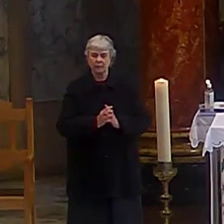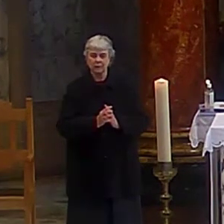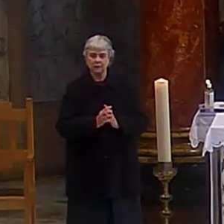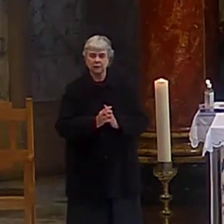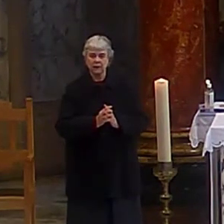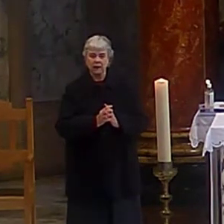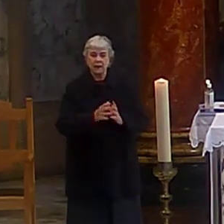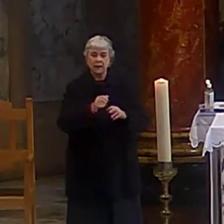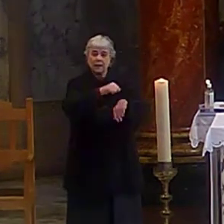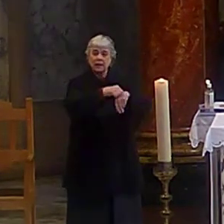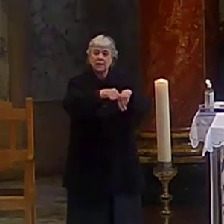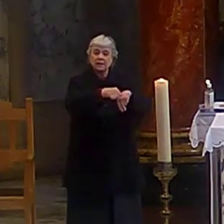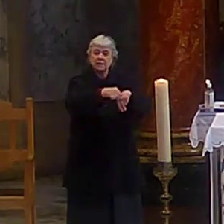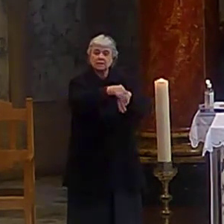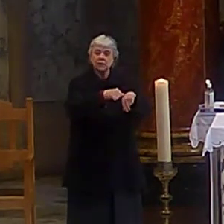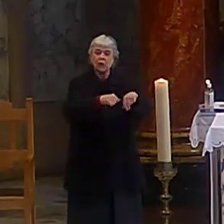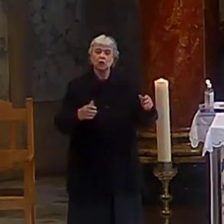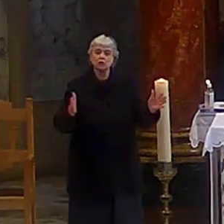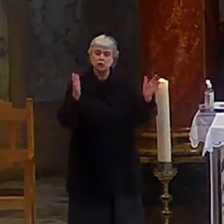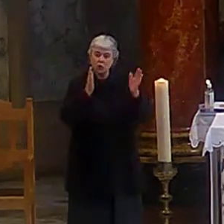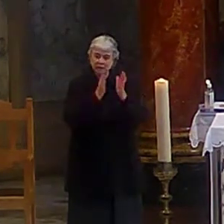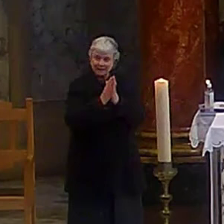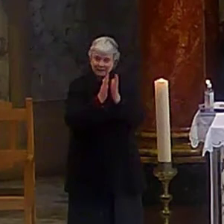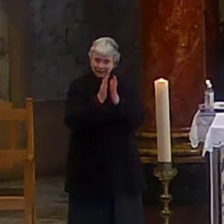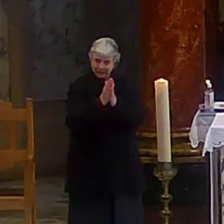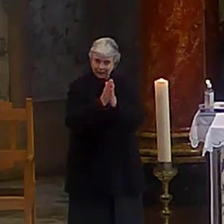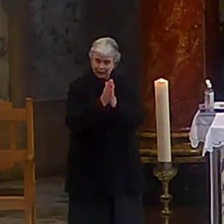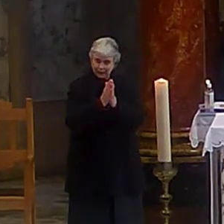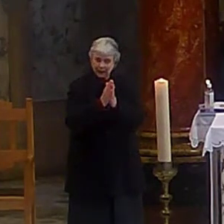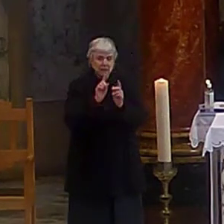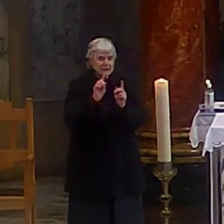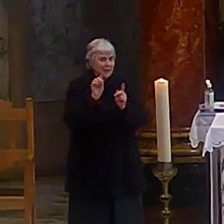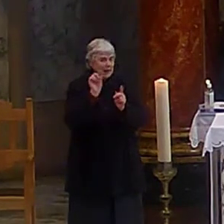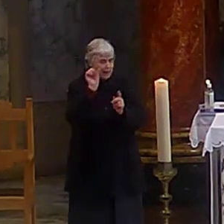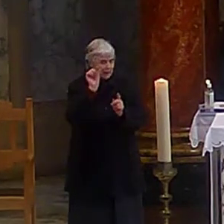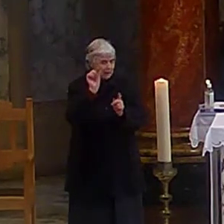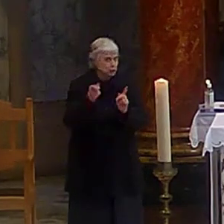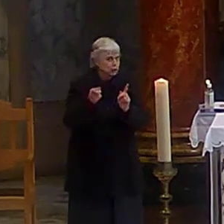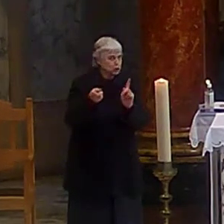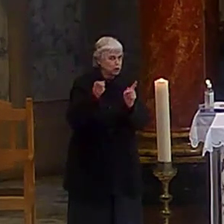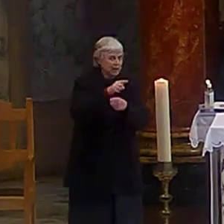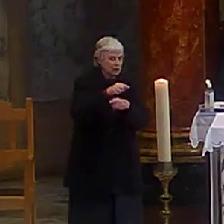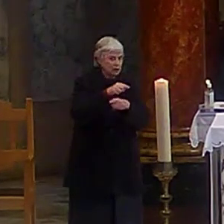easter sunday and this is where there is a change